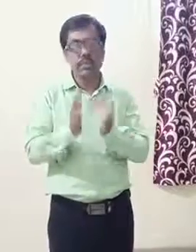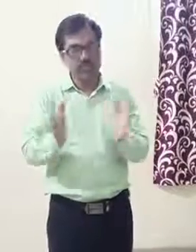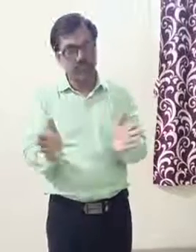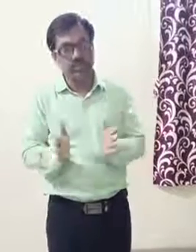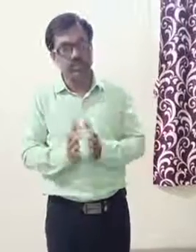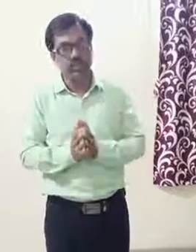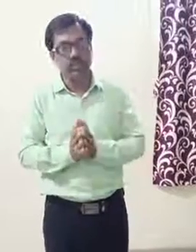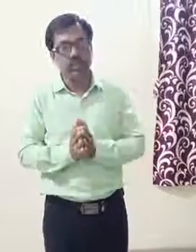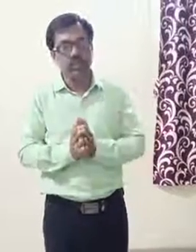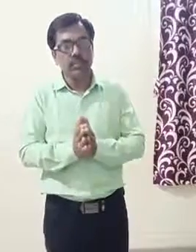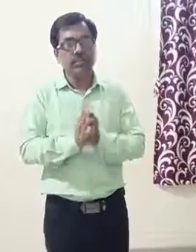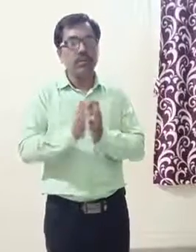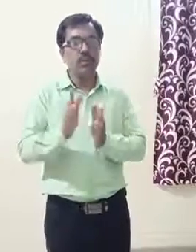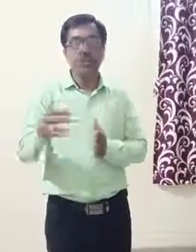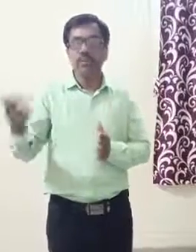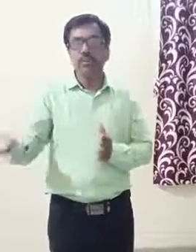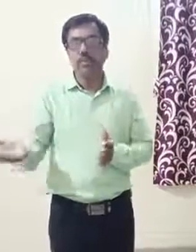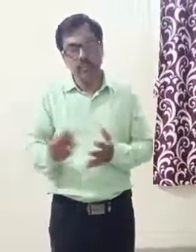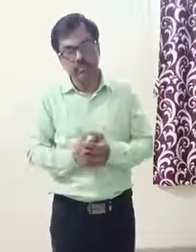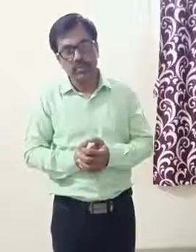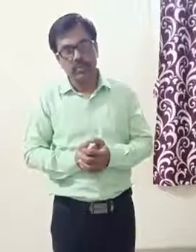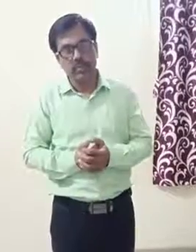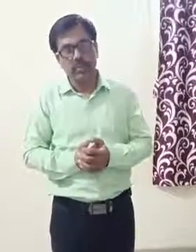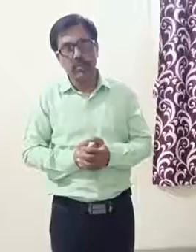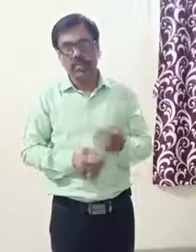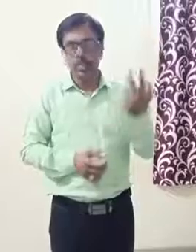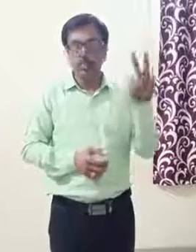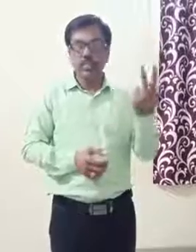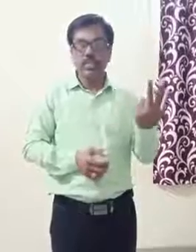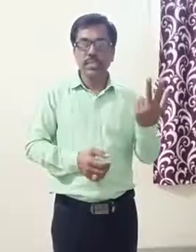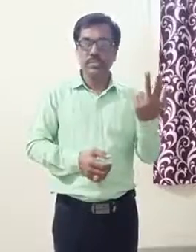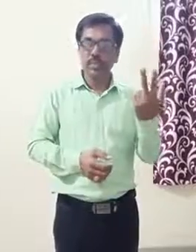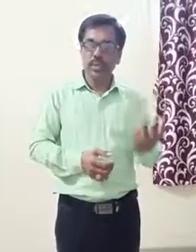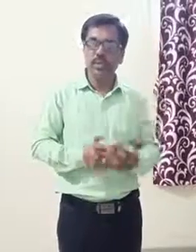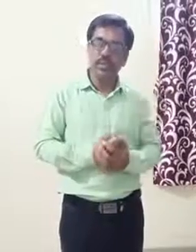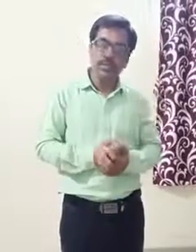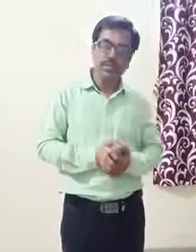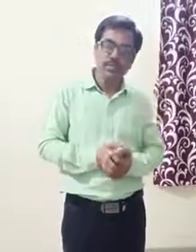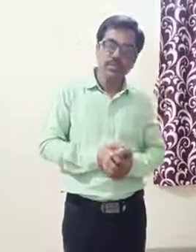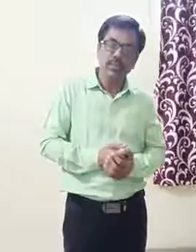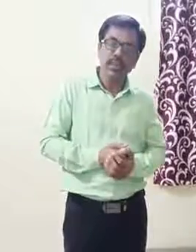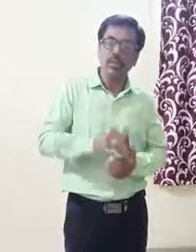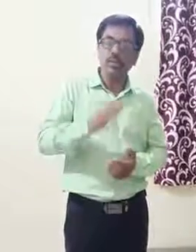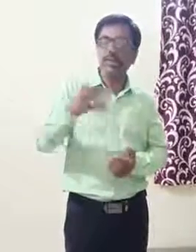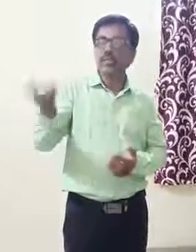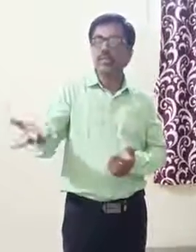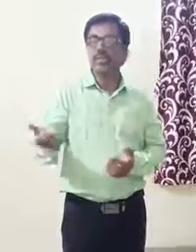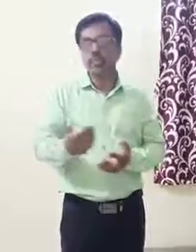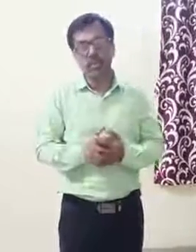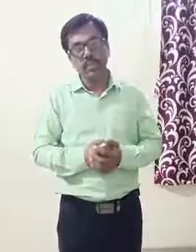rights, which were not given to the commons. These two estates were not paying the taxes and all the taxes were paid by the